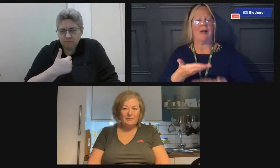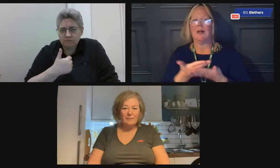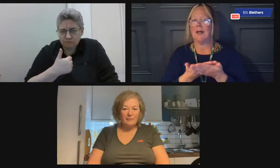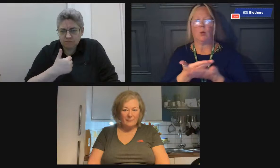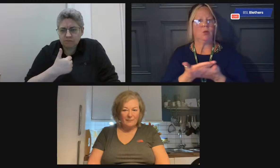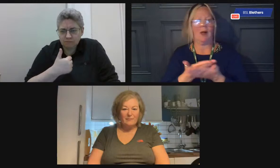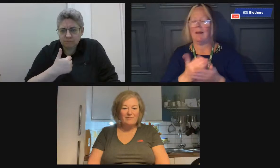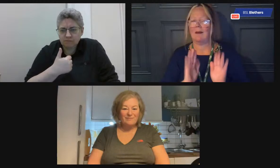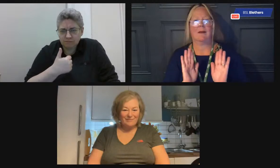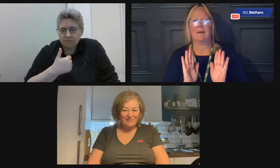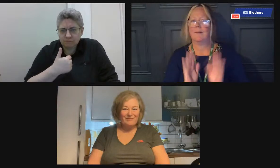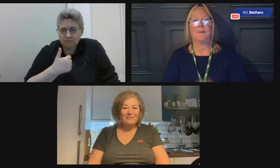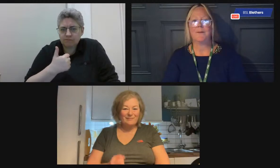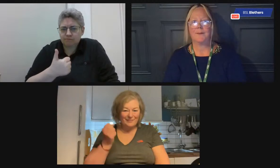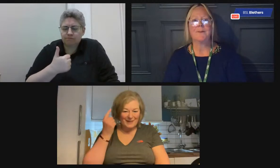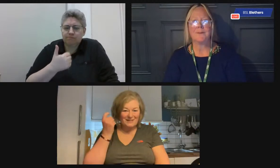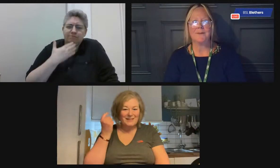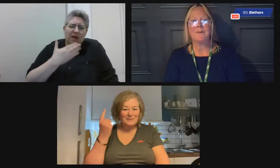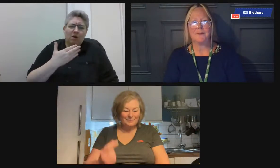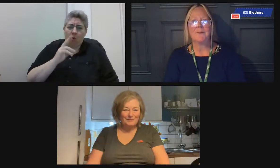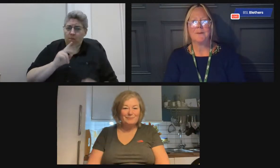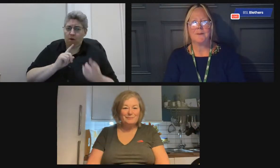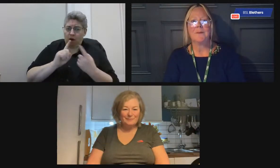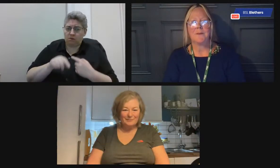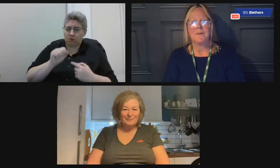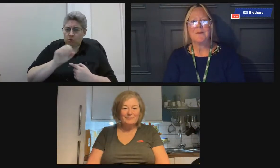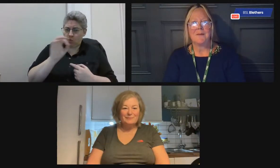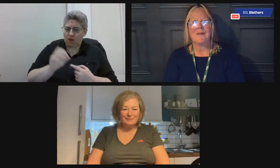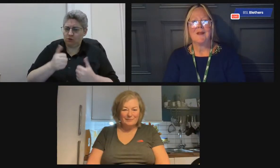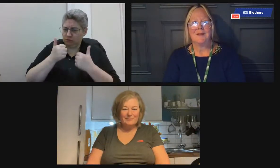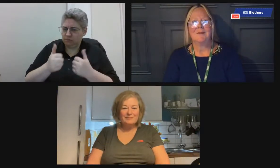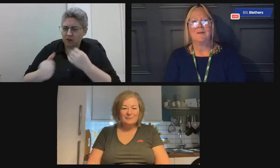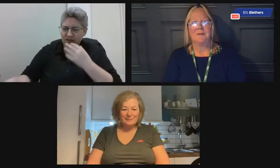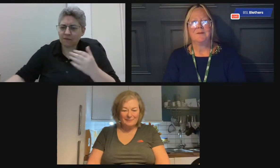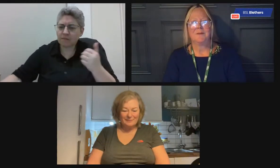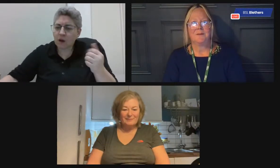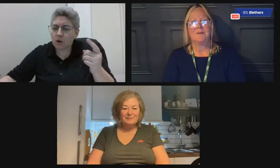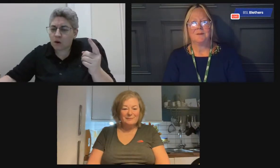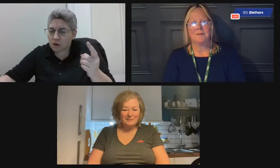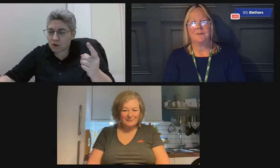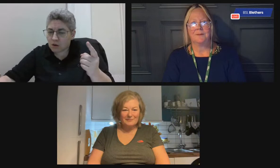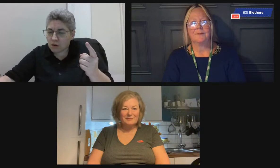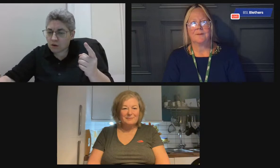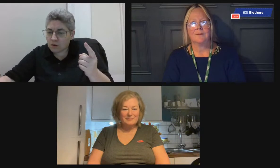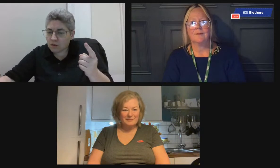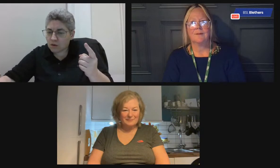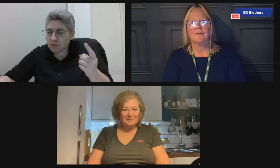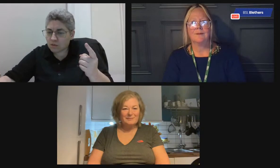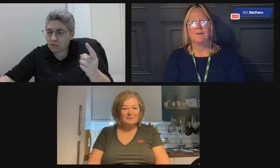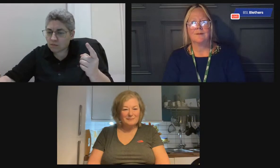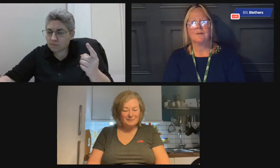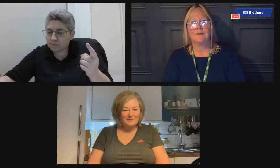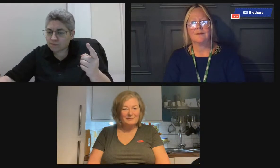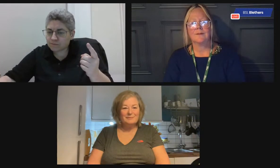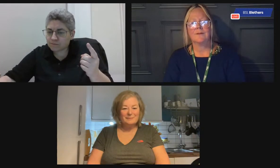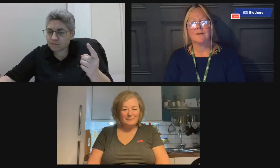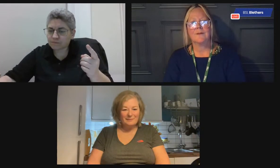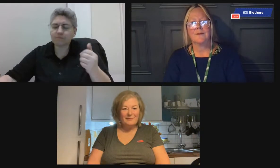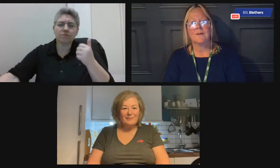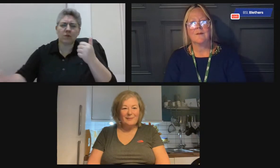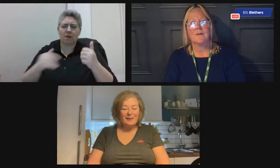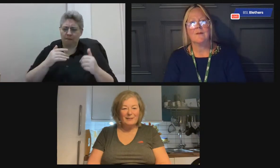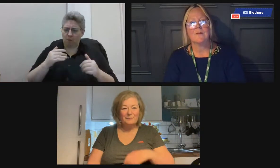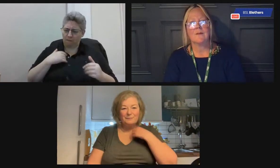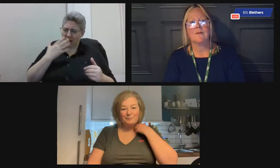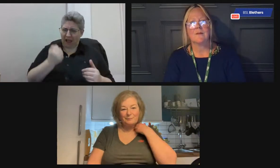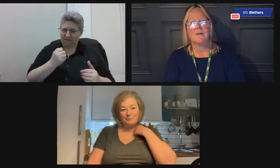in-depth counselling. But the counselling itself is not a service that we provide. Thank you for that. That's a lovely answer to that